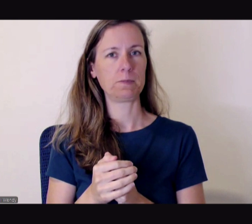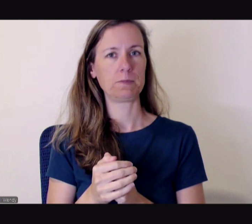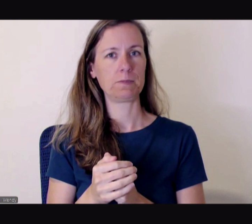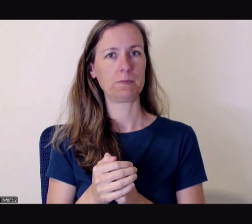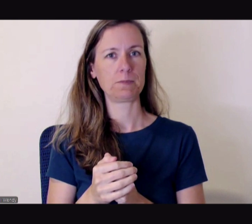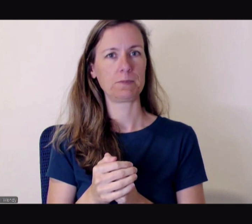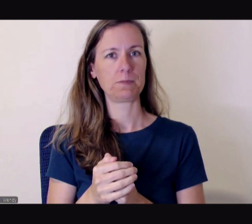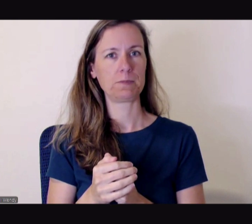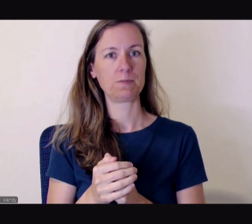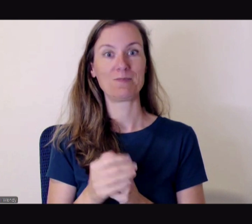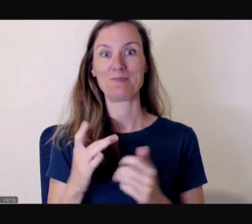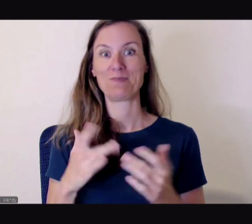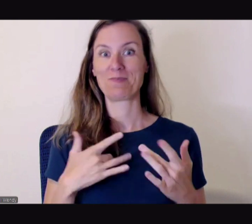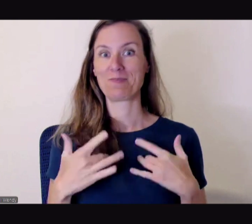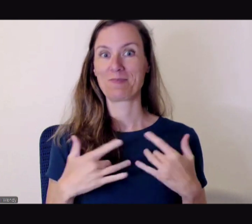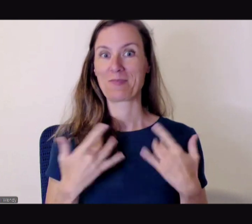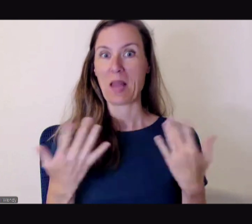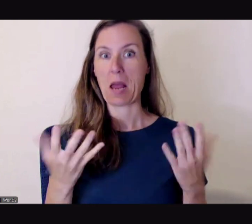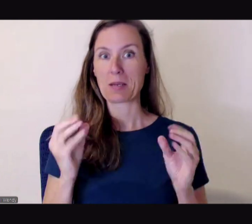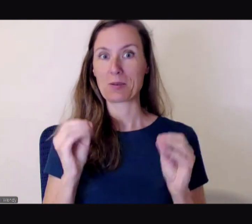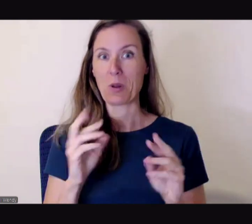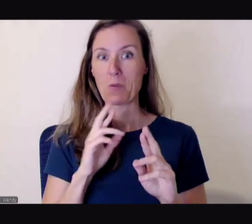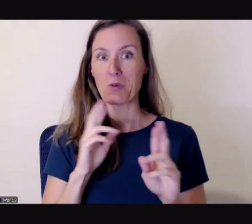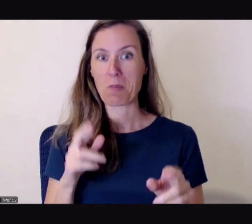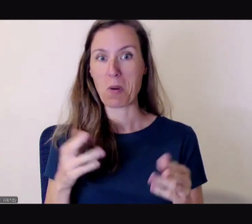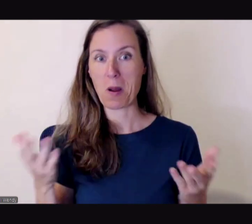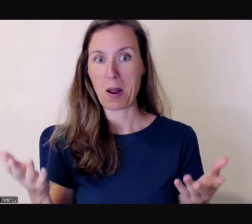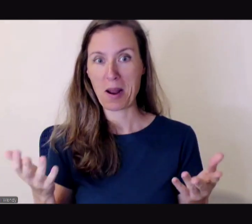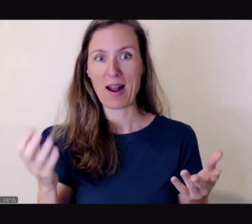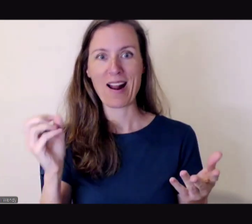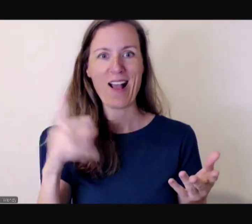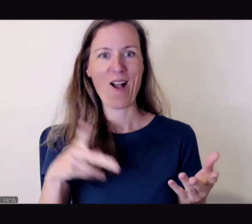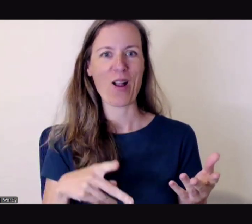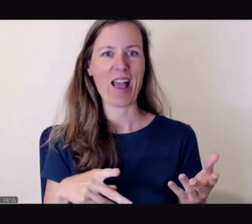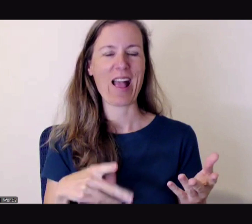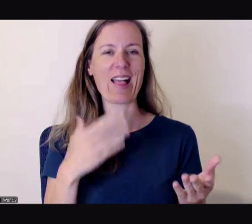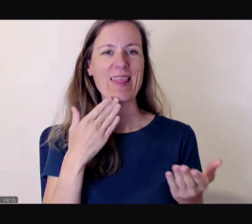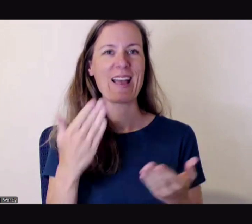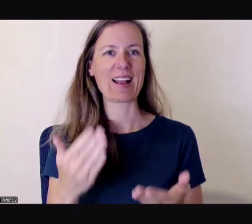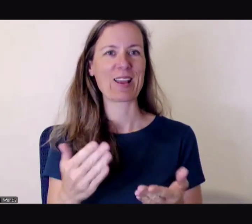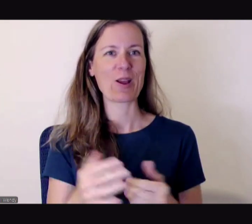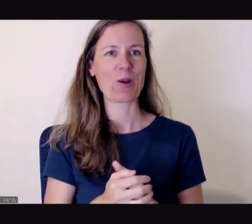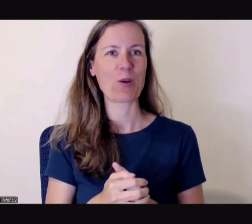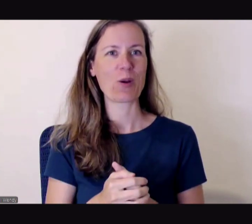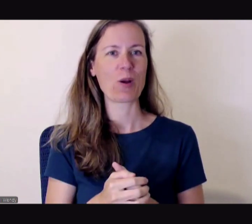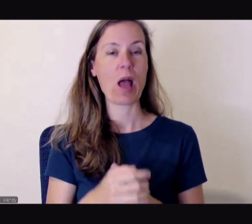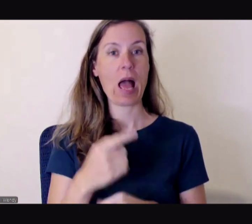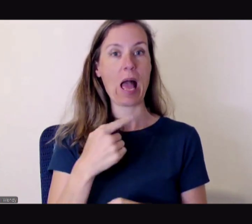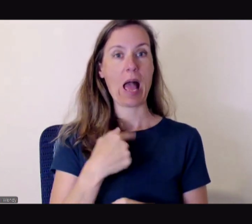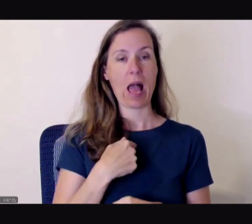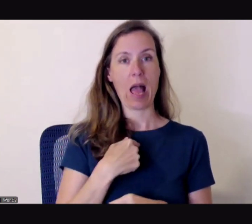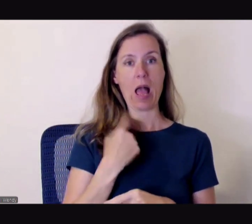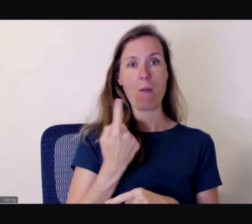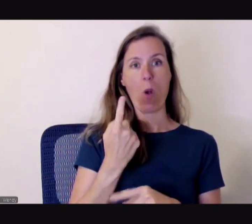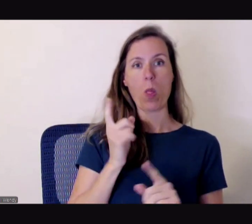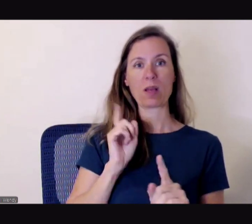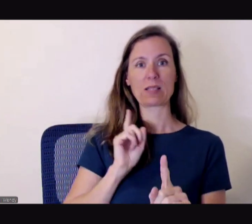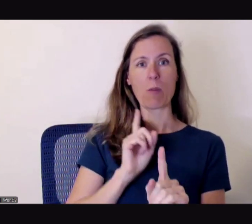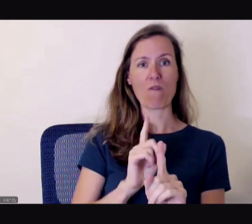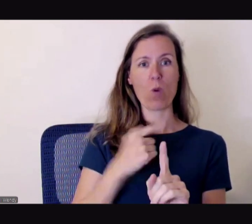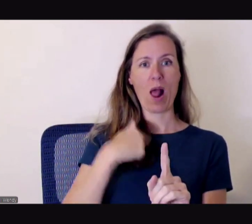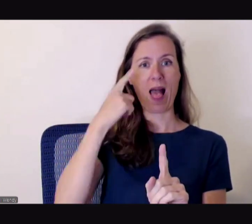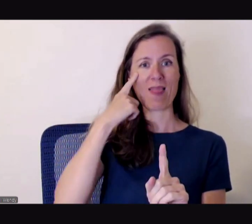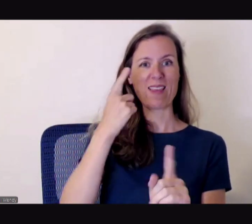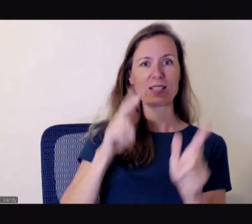I'm excited not to be giving the report, so thank you. I'm only stepping forward because I think it might be awkward for you to give the report